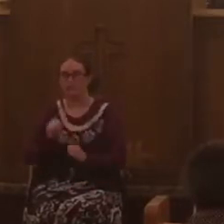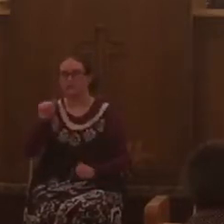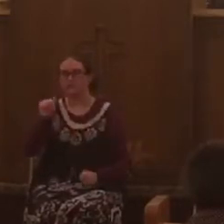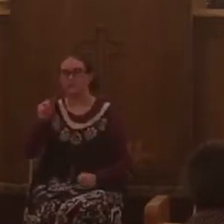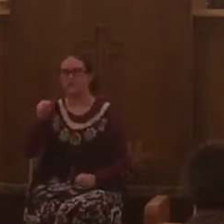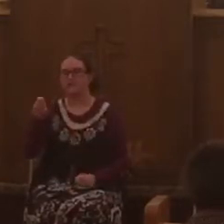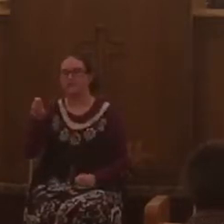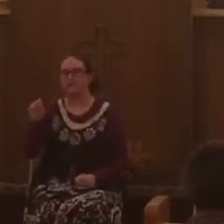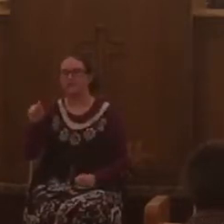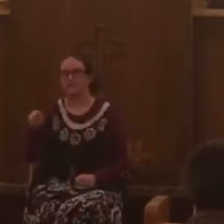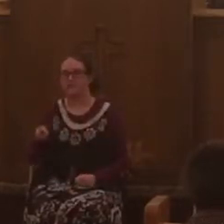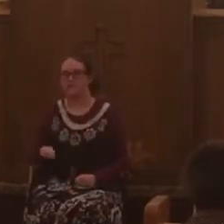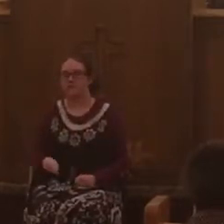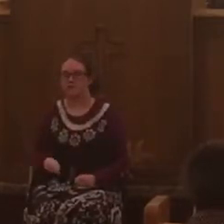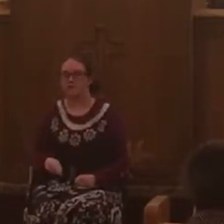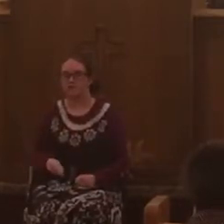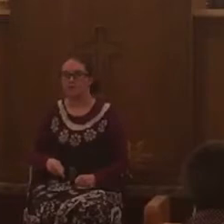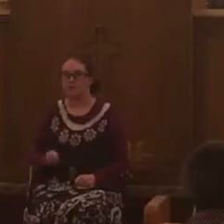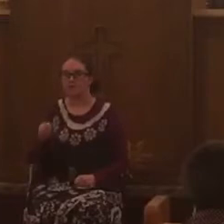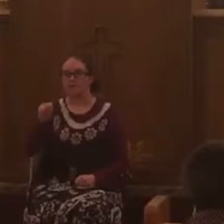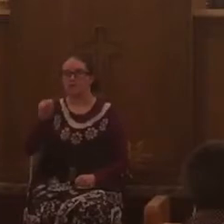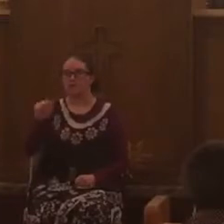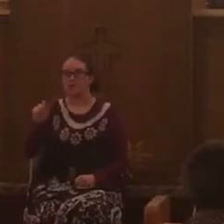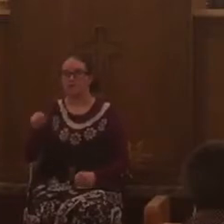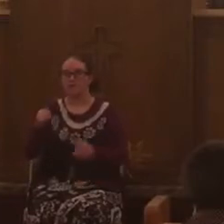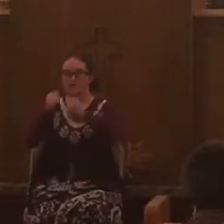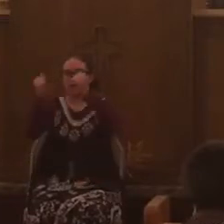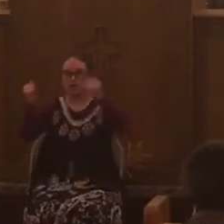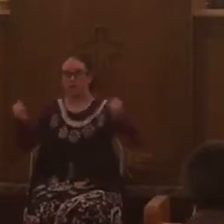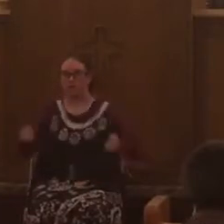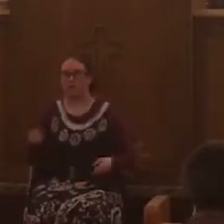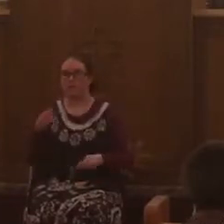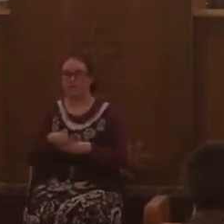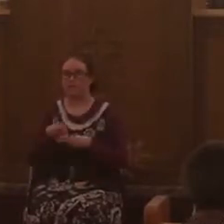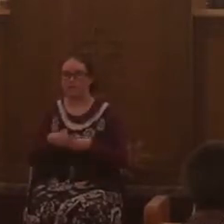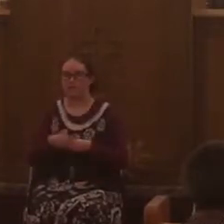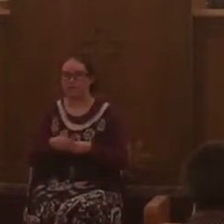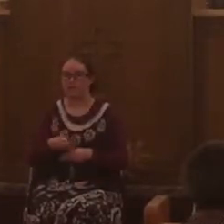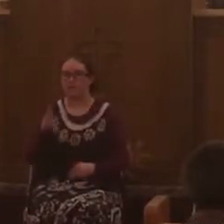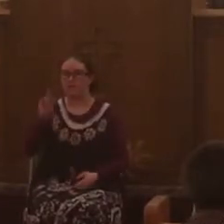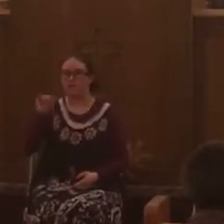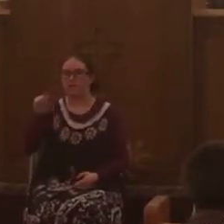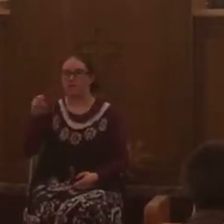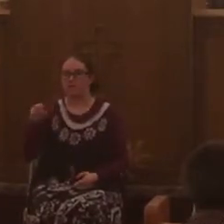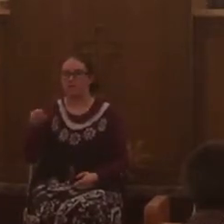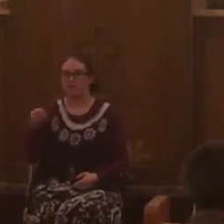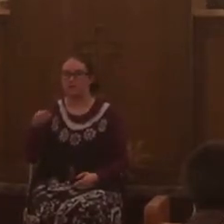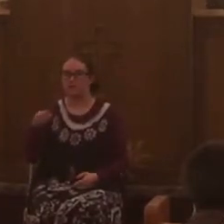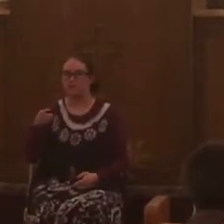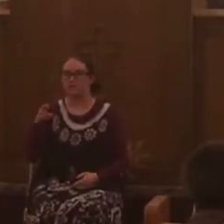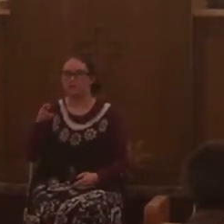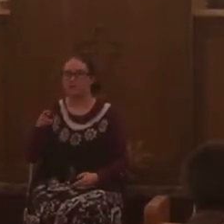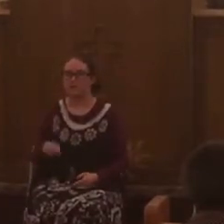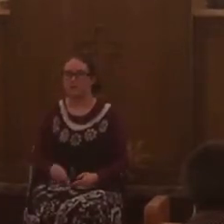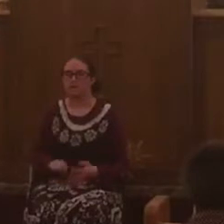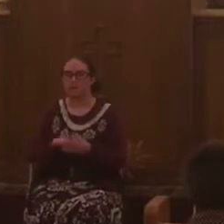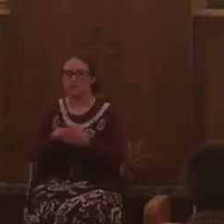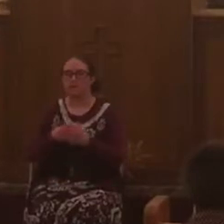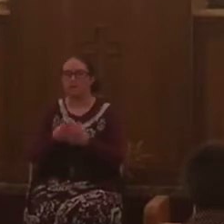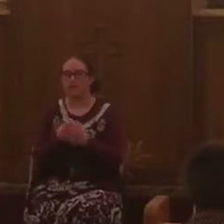for... And it started out... I'm not going to name them, but there were several tribes that lived here. And during those civilizations that were